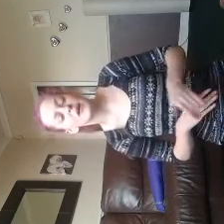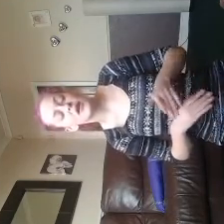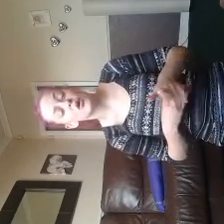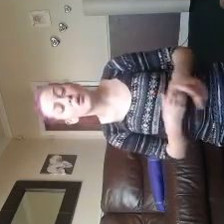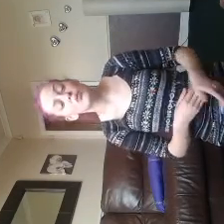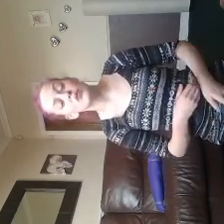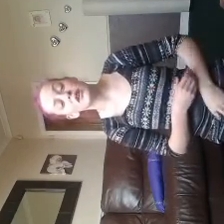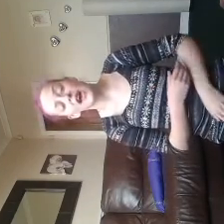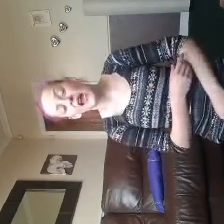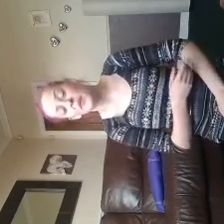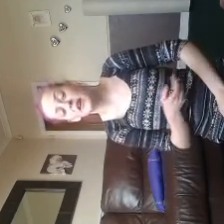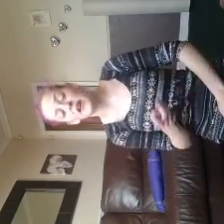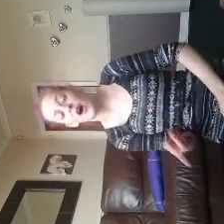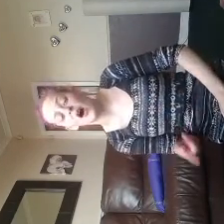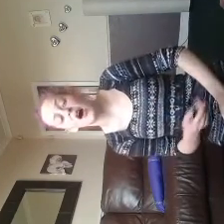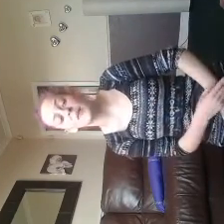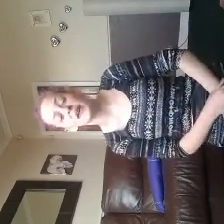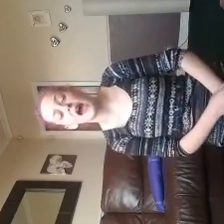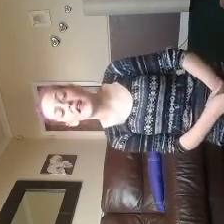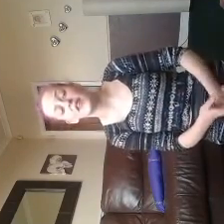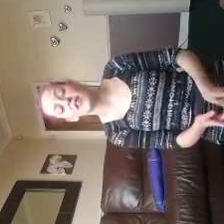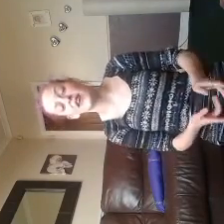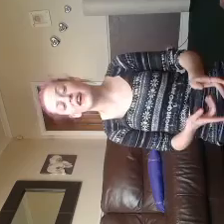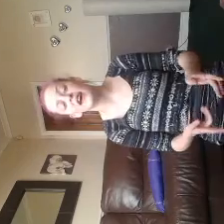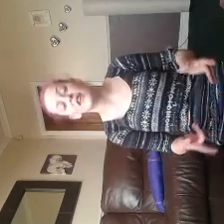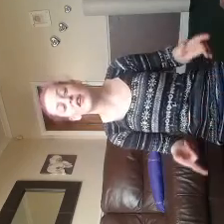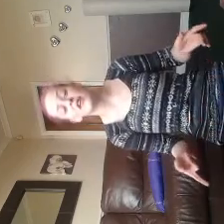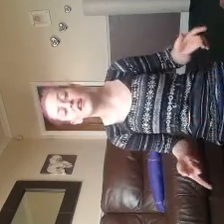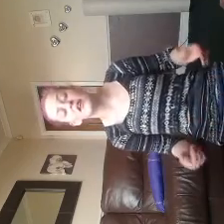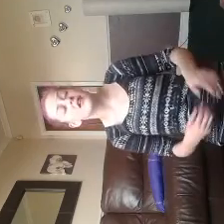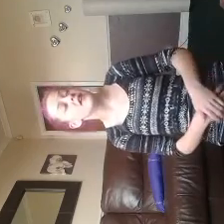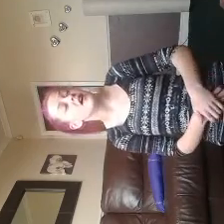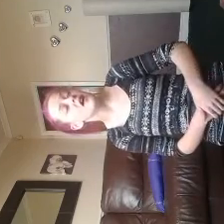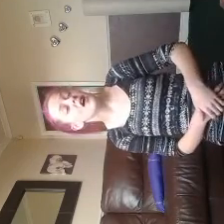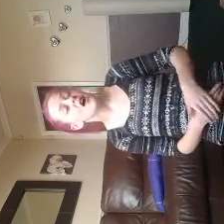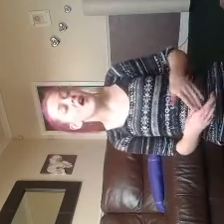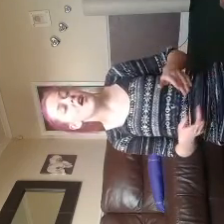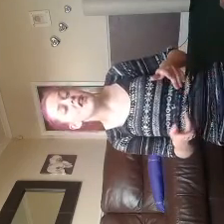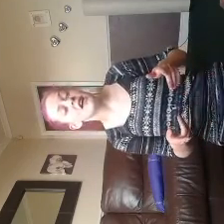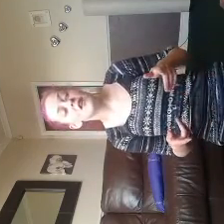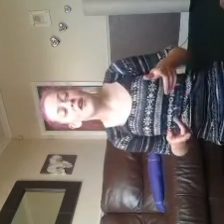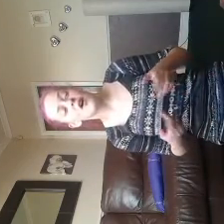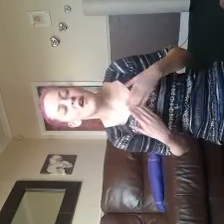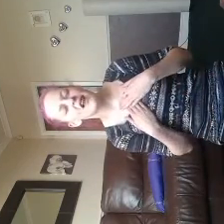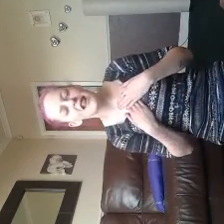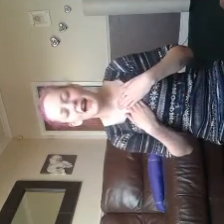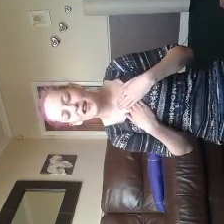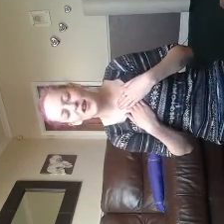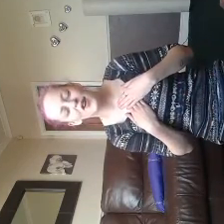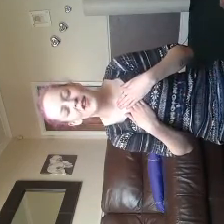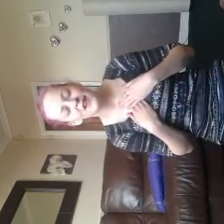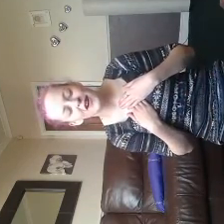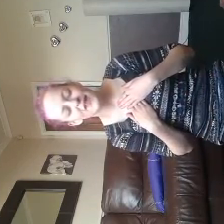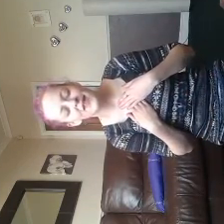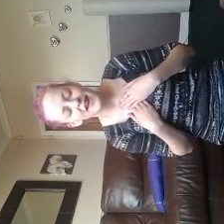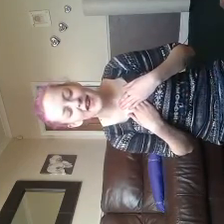be cool, you gotta be calm, you gotta stick together. All I know, love will save